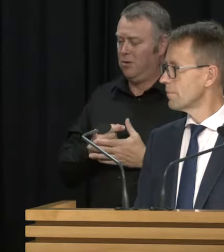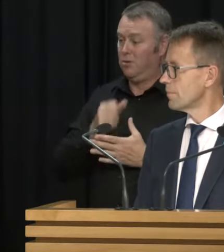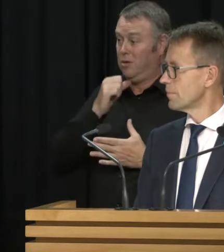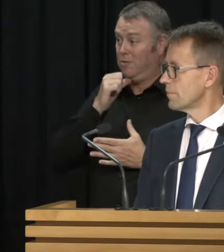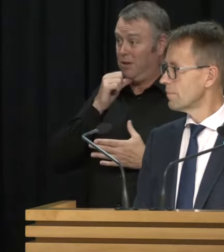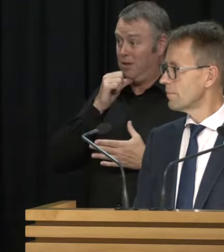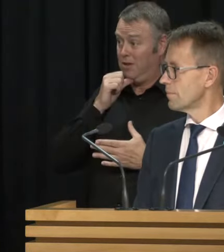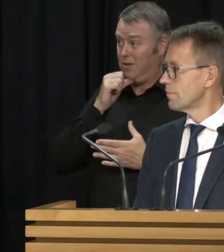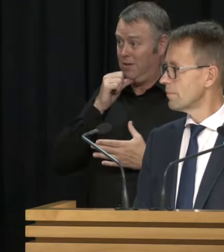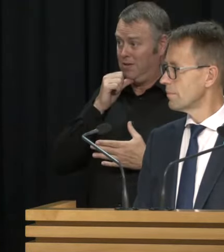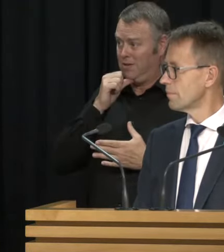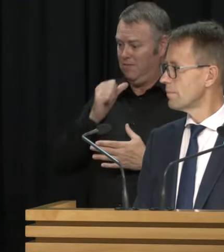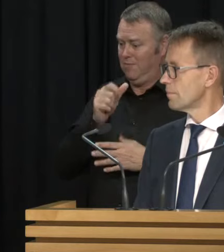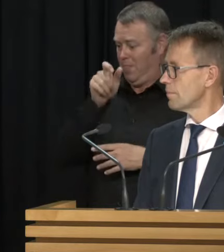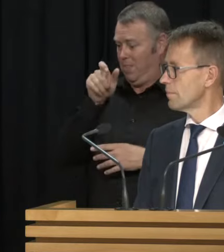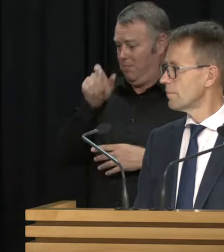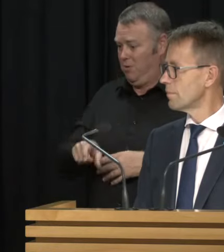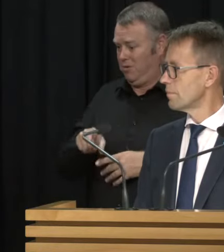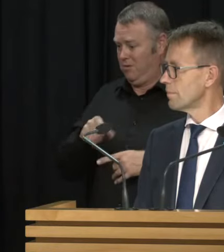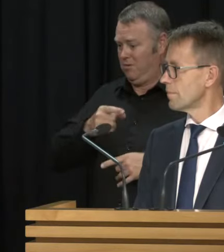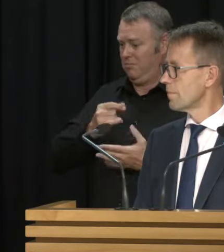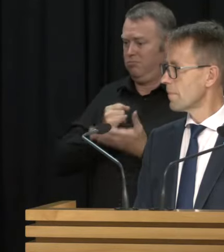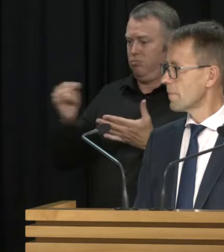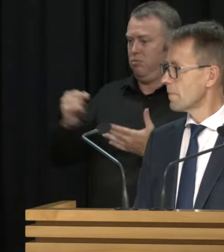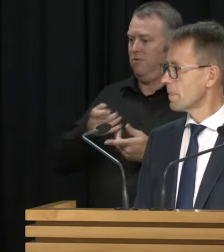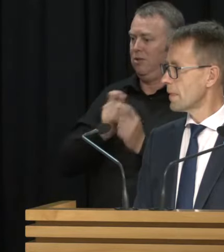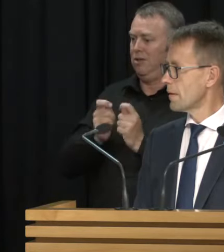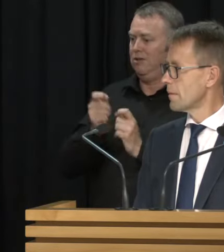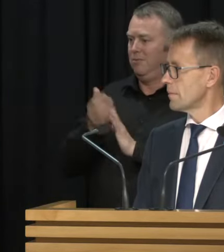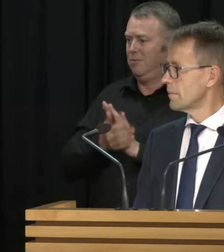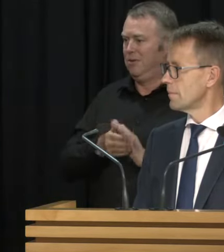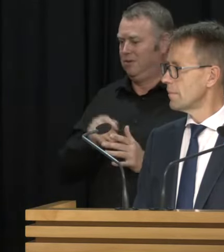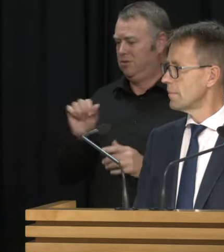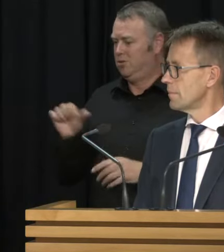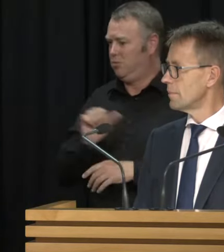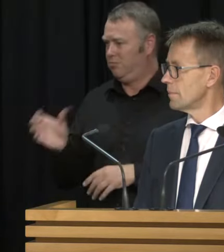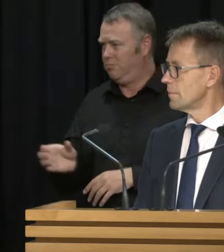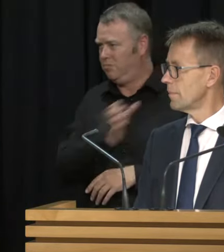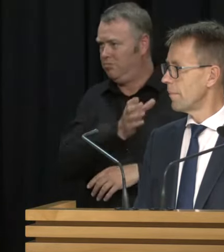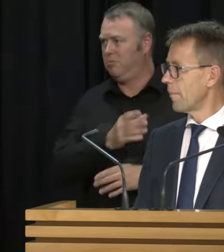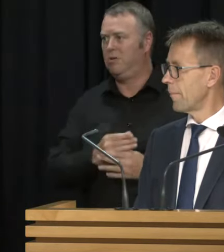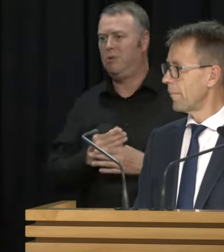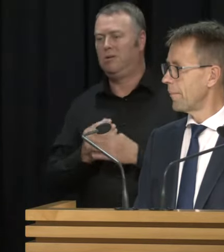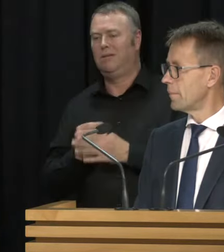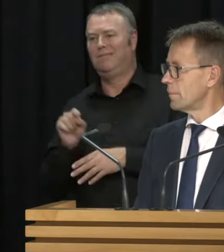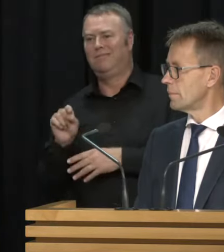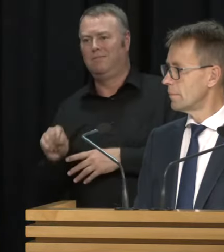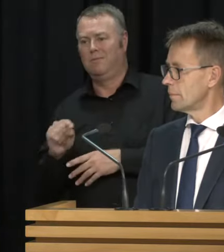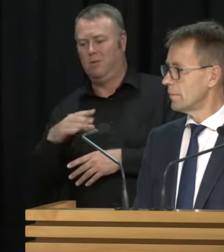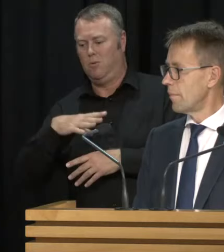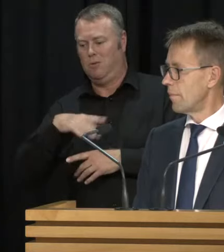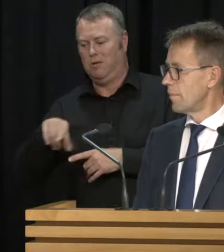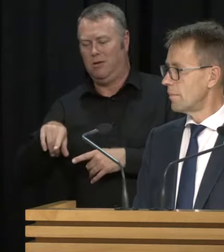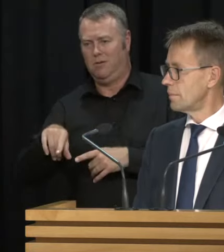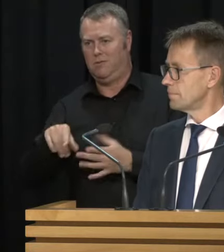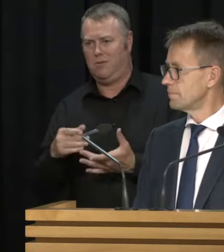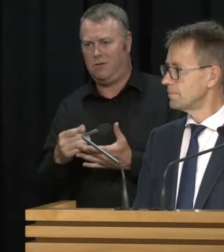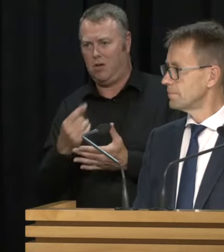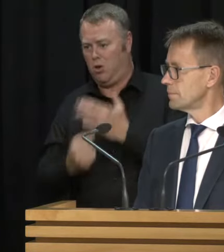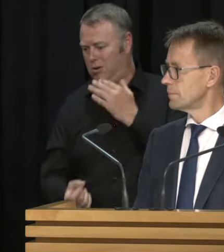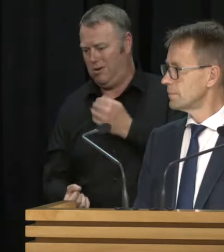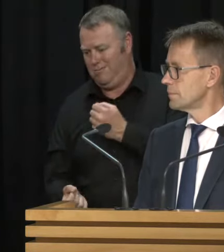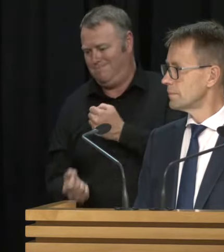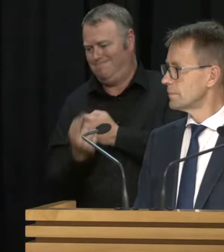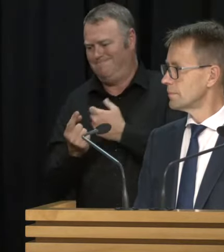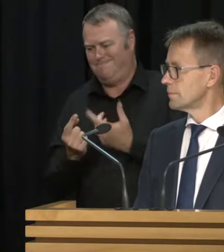sort of emerged in the last, well, I've become aware of this case in the last sort of 24, 48 hours, so it's not something that I've spent a lot of time looking at. There have been a few other things on the